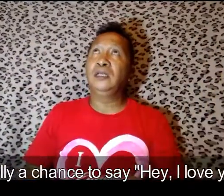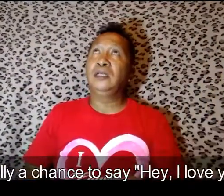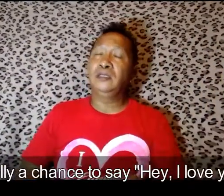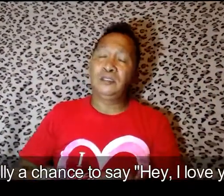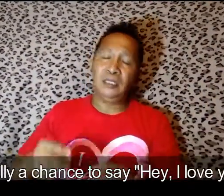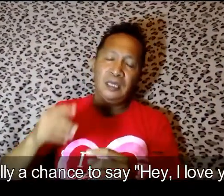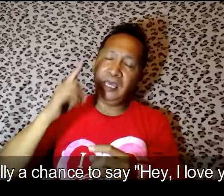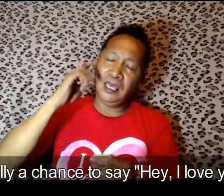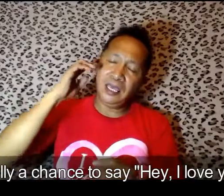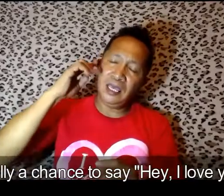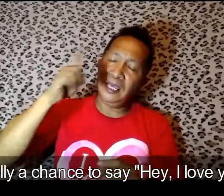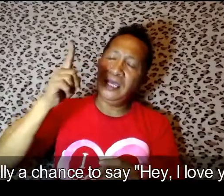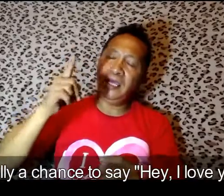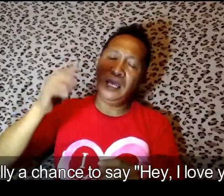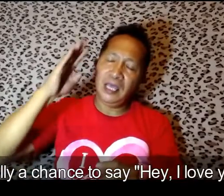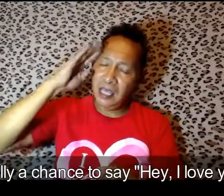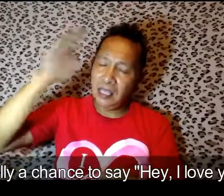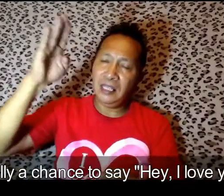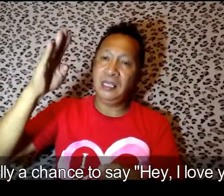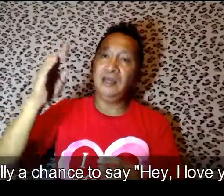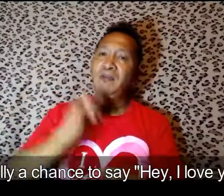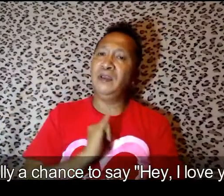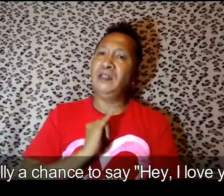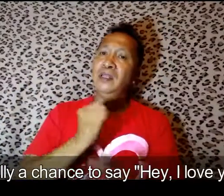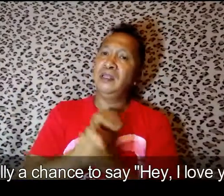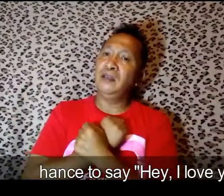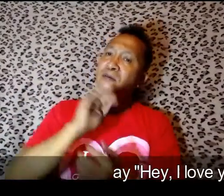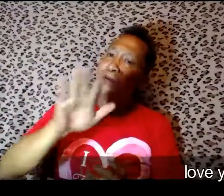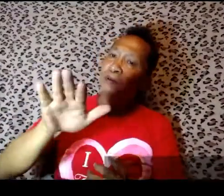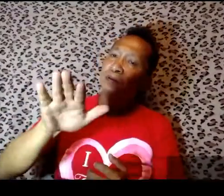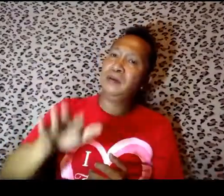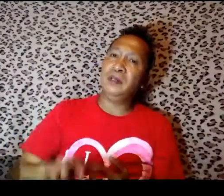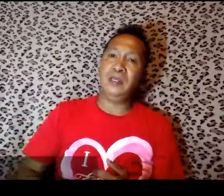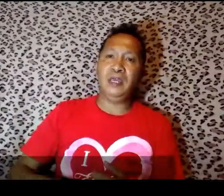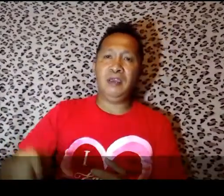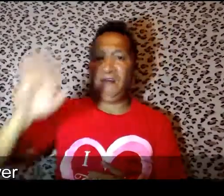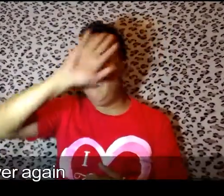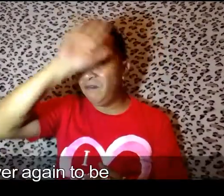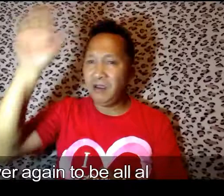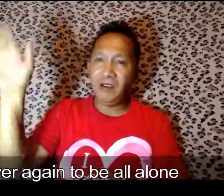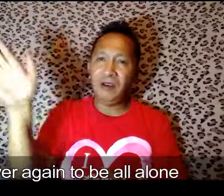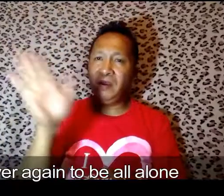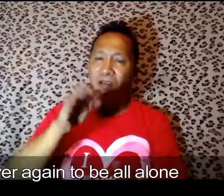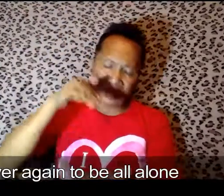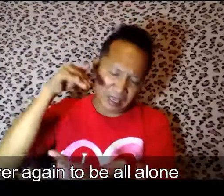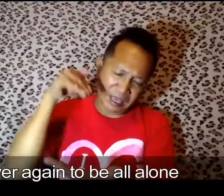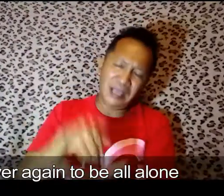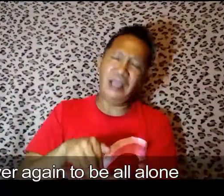To say hey I love you You'll never